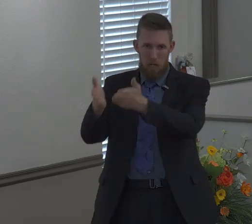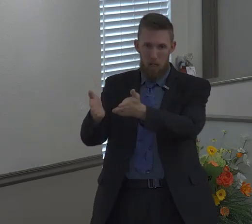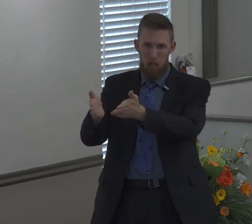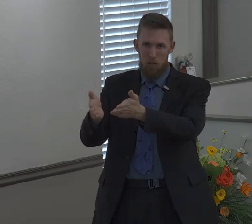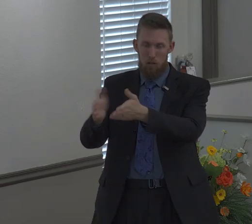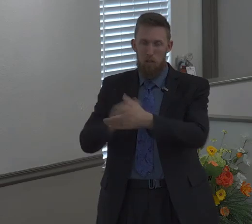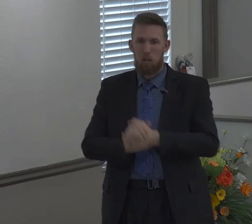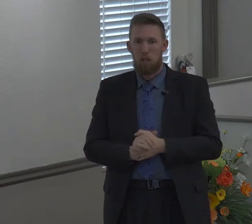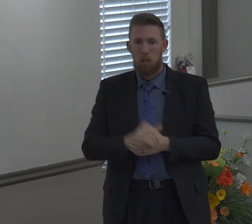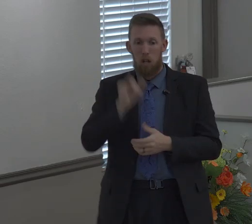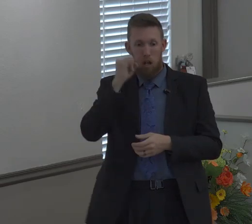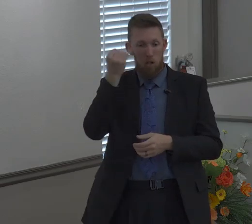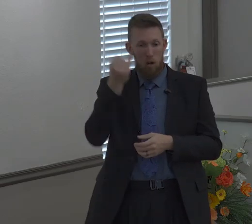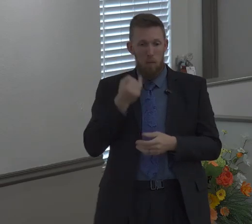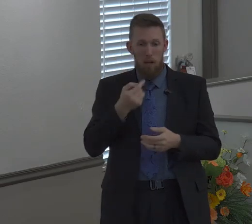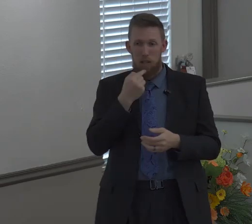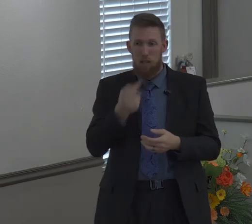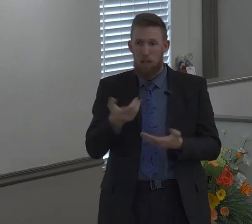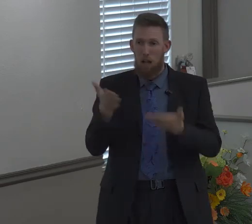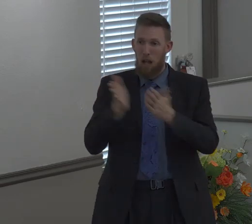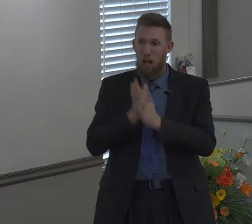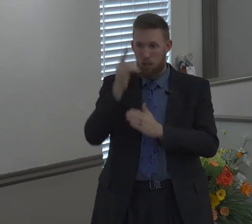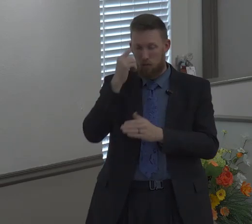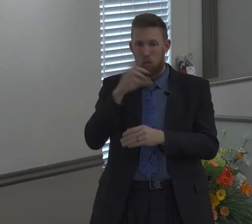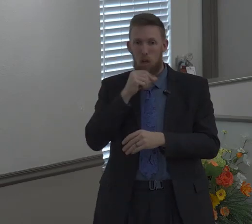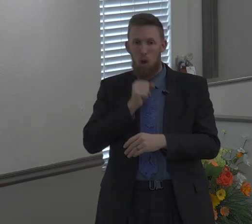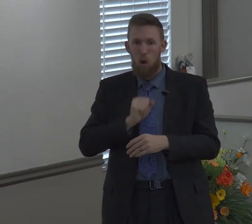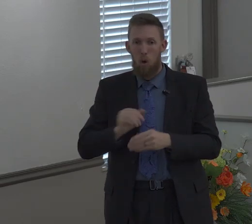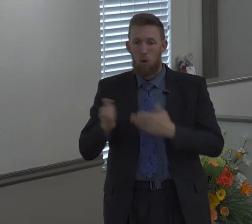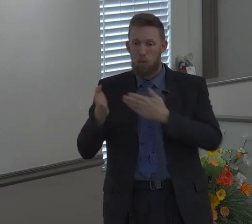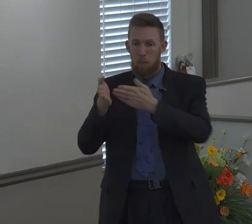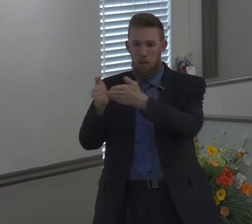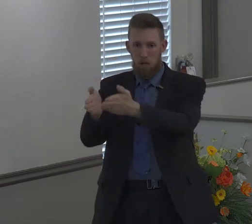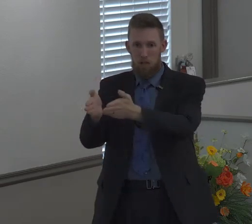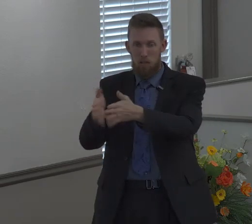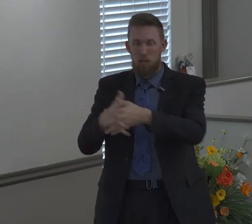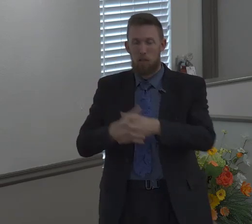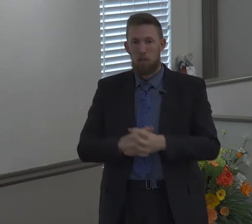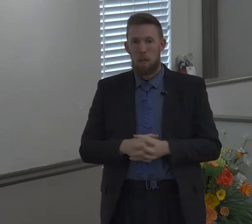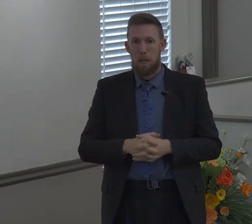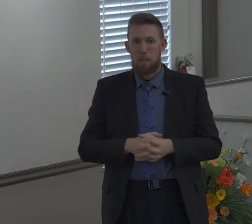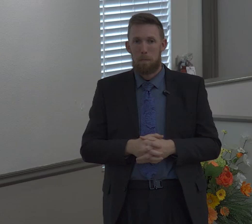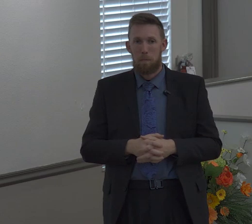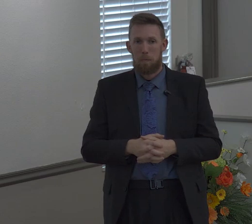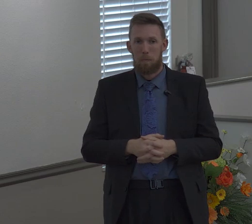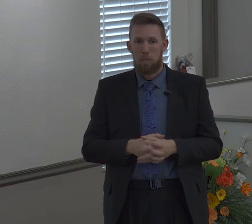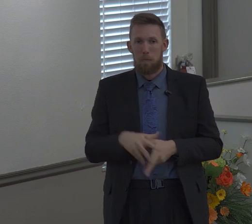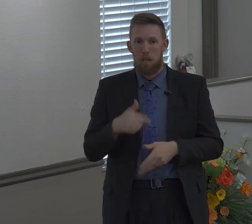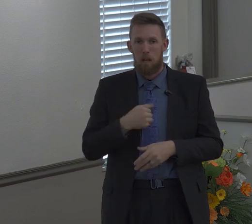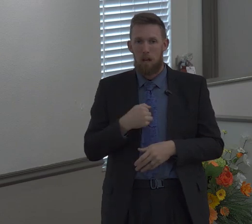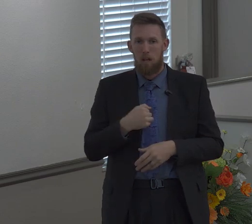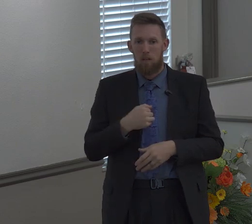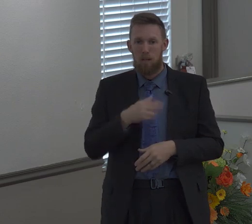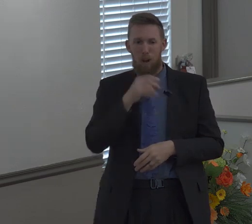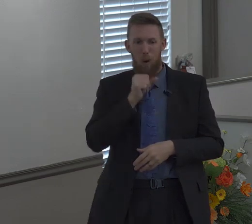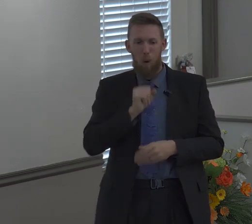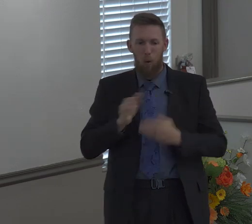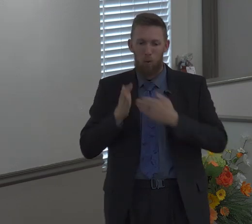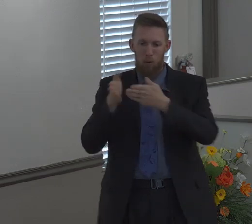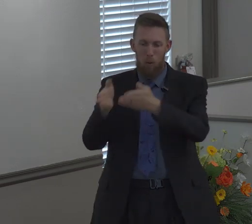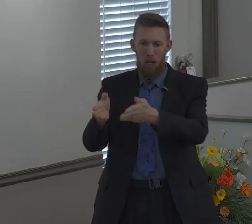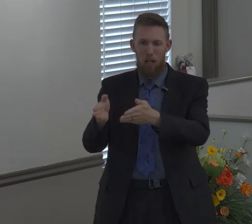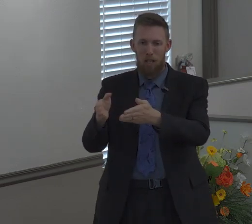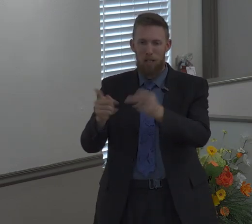Ask for the old paths, Jeremiah the prophet said, whereas is a good way. I'm an old